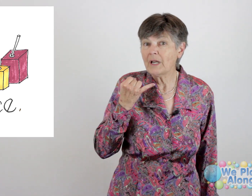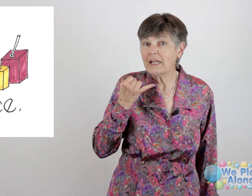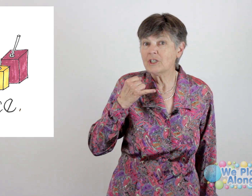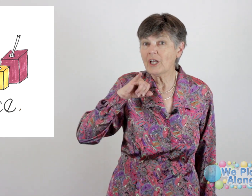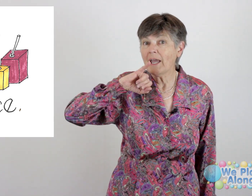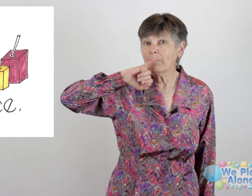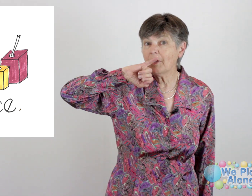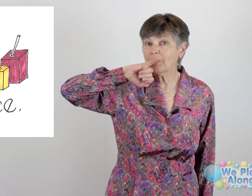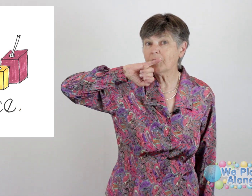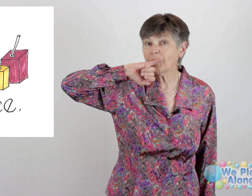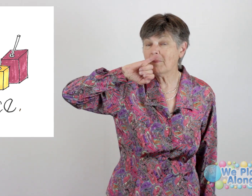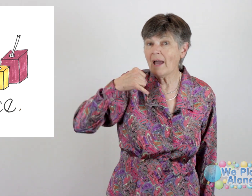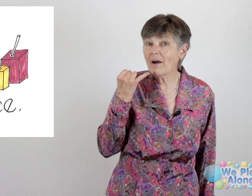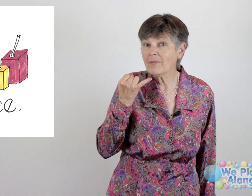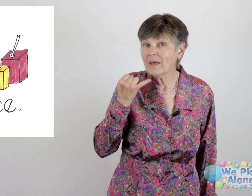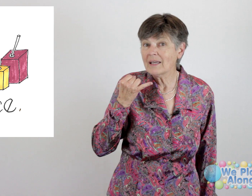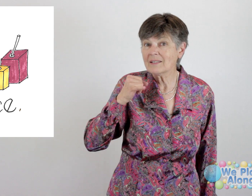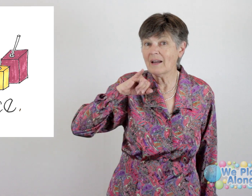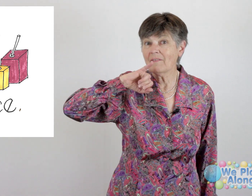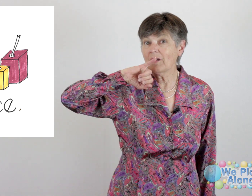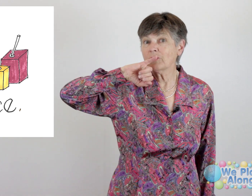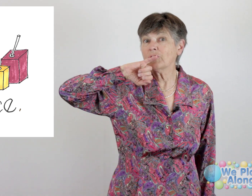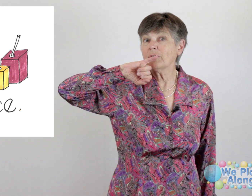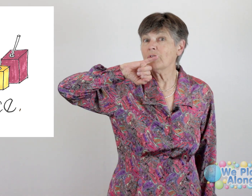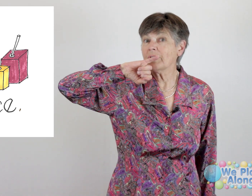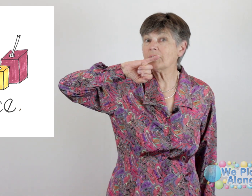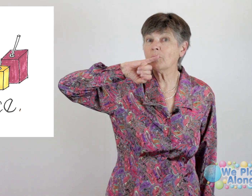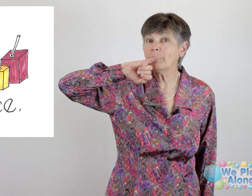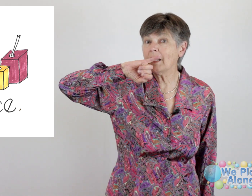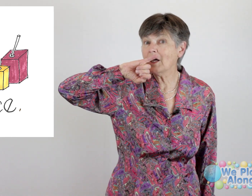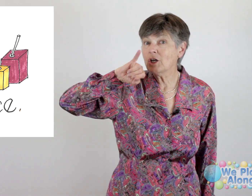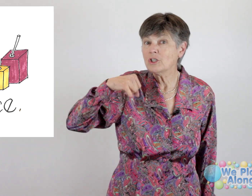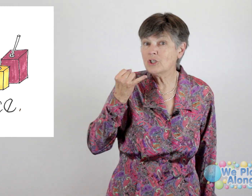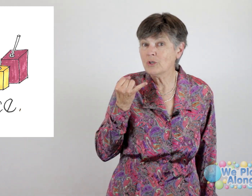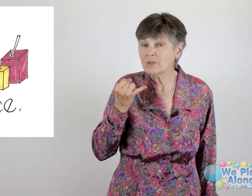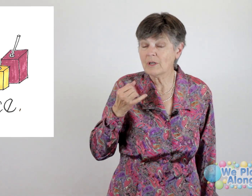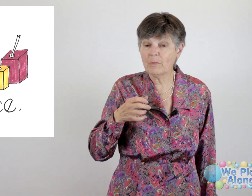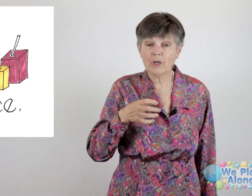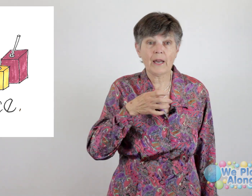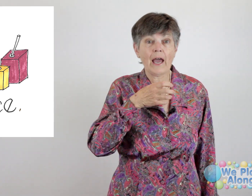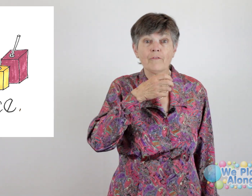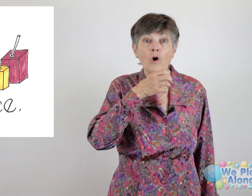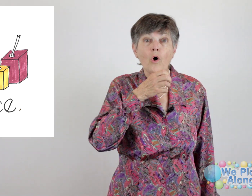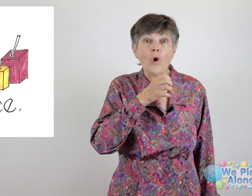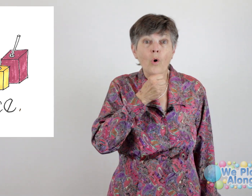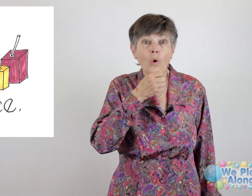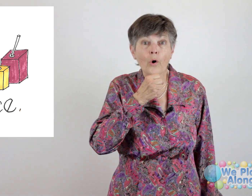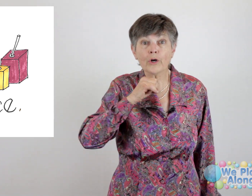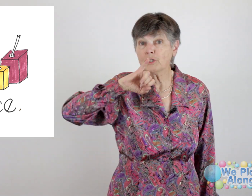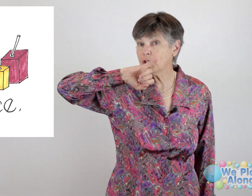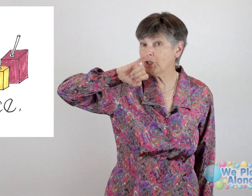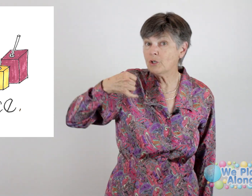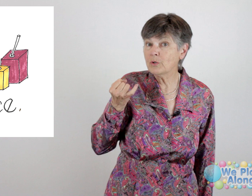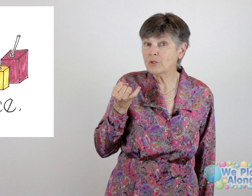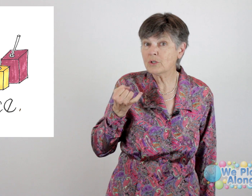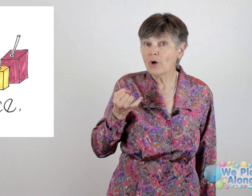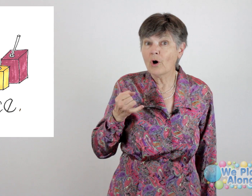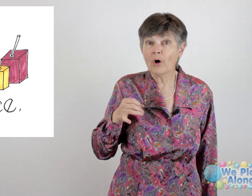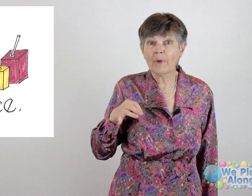putting a J up here to your mouth is kind of understood for this would be juice. And we could have orange juice, or we